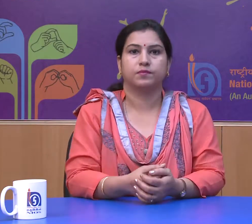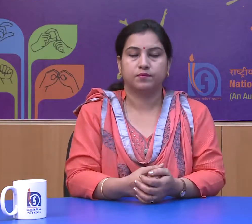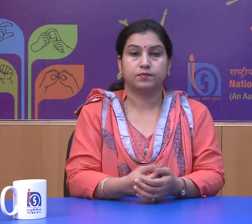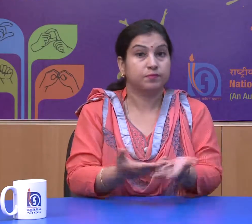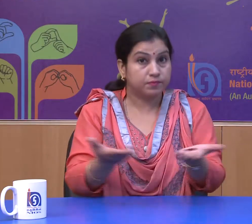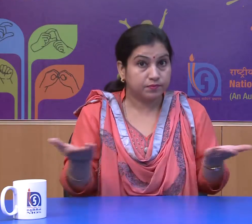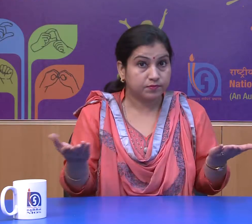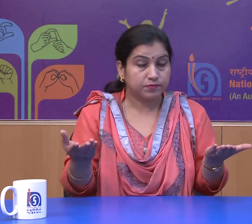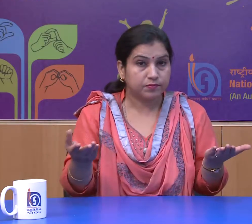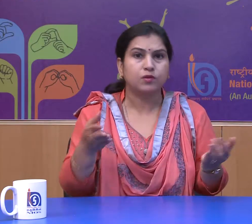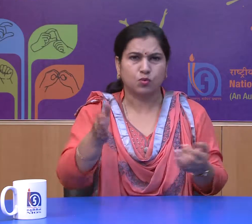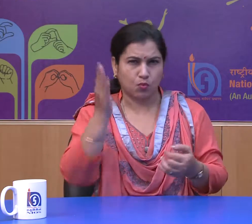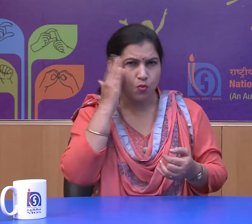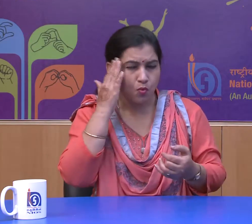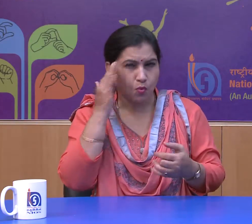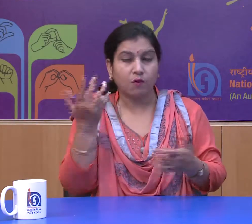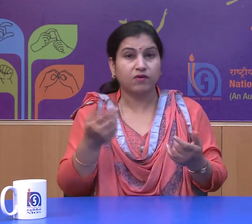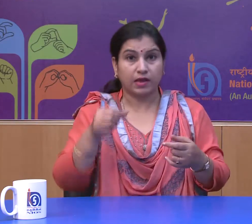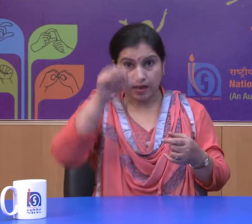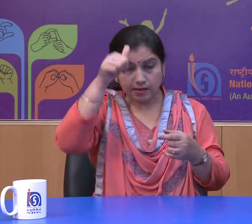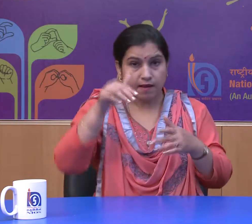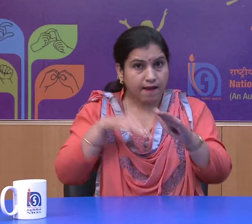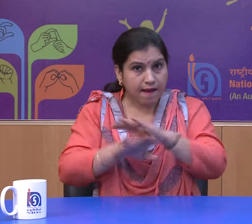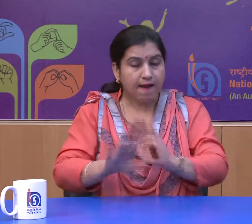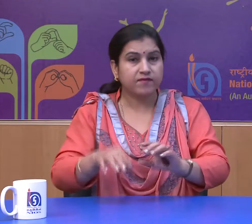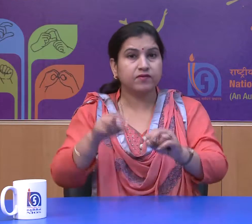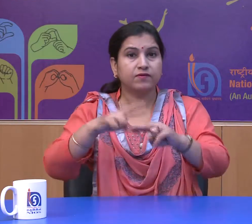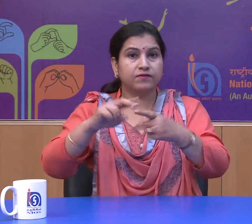Learners, do you know that there is a federal system of government in India?